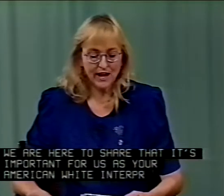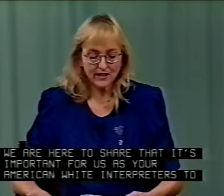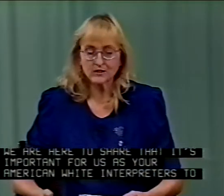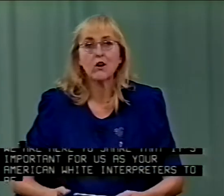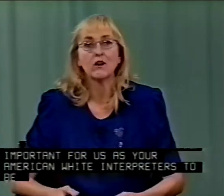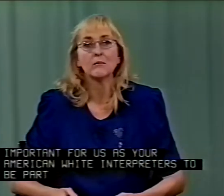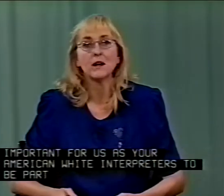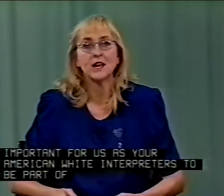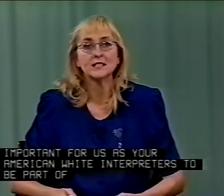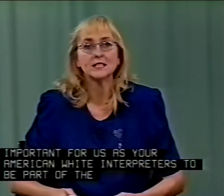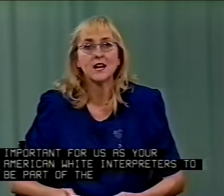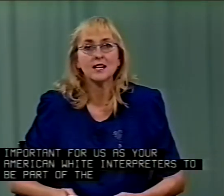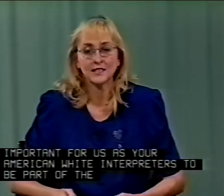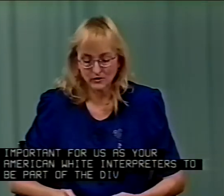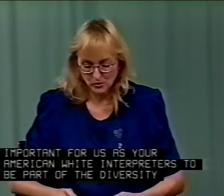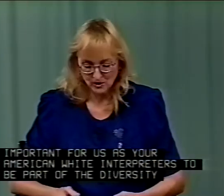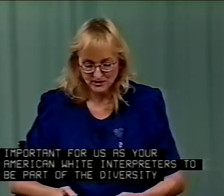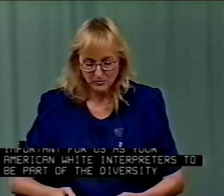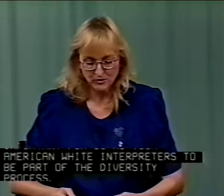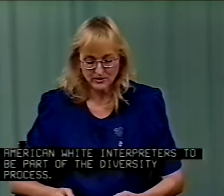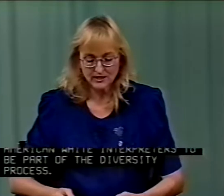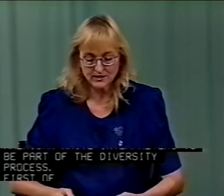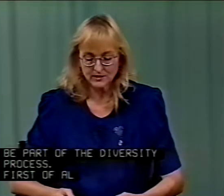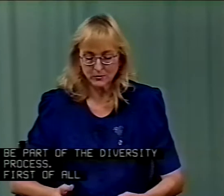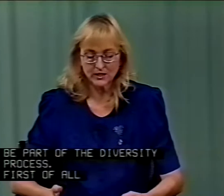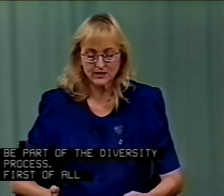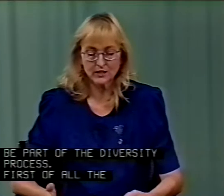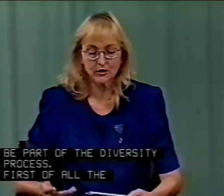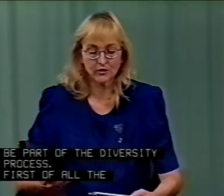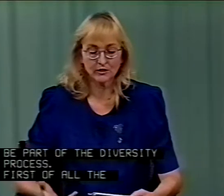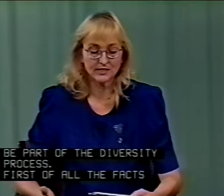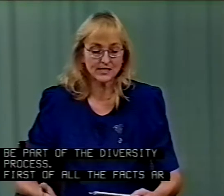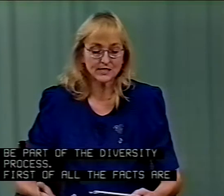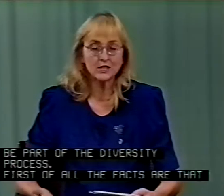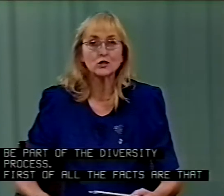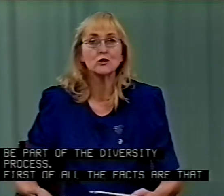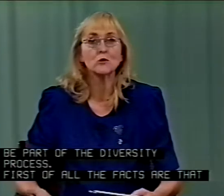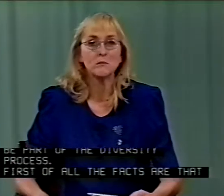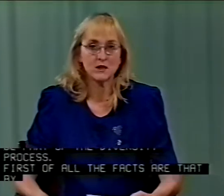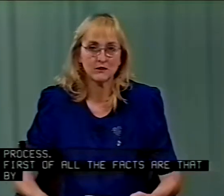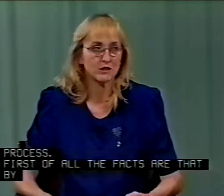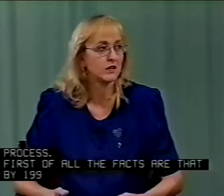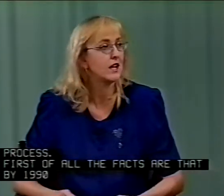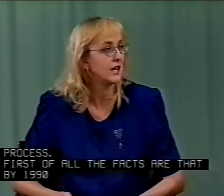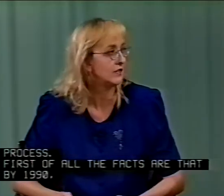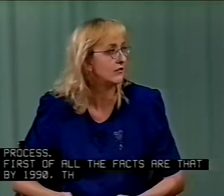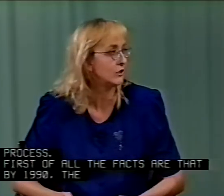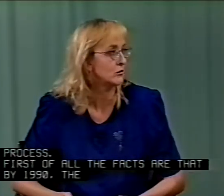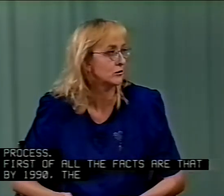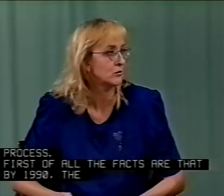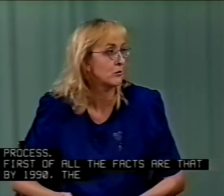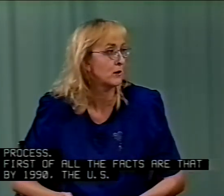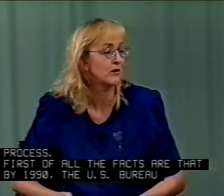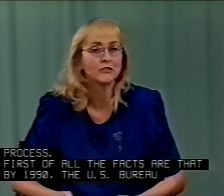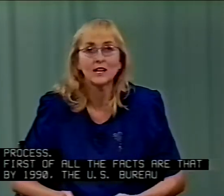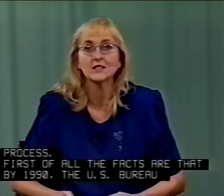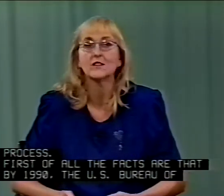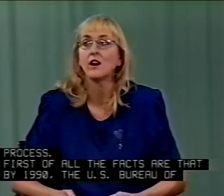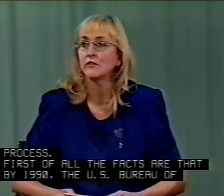facts are, by 1990, the U.S. Bureau of Census predicts 62 million individuals will be reflective of